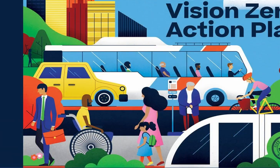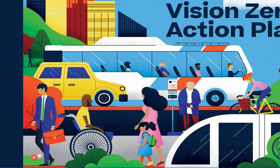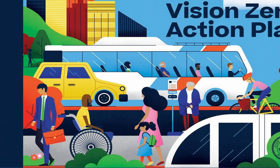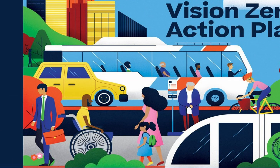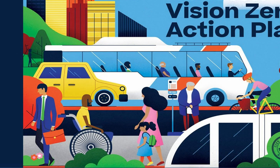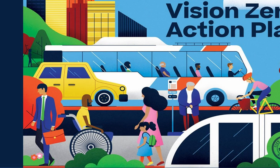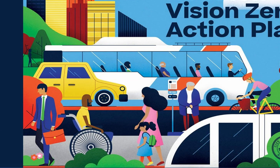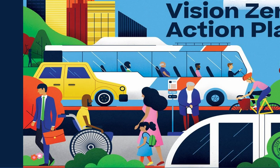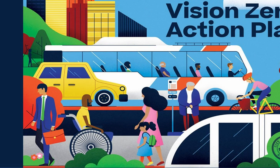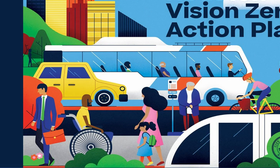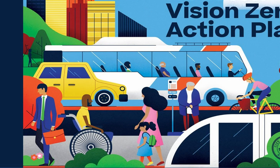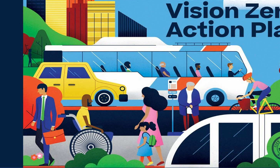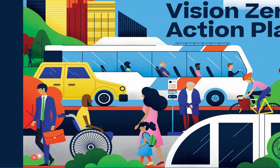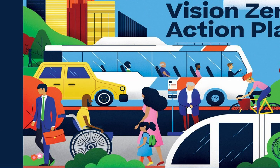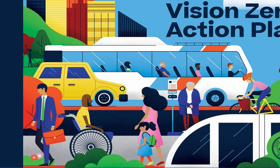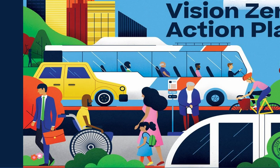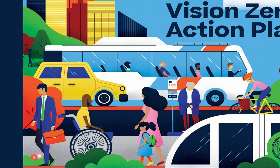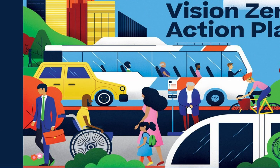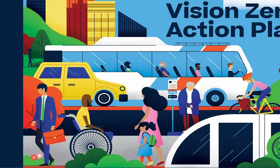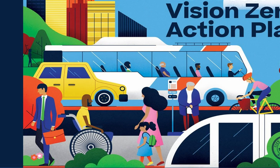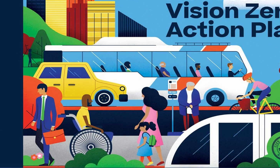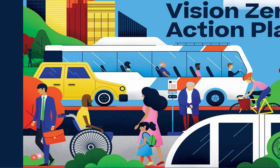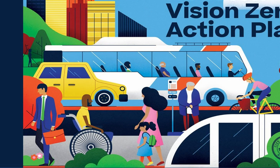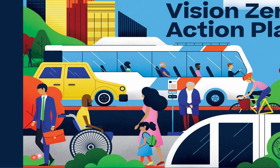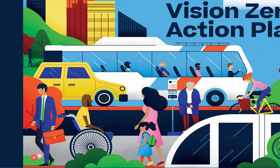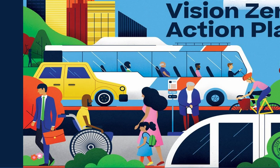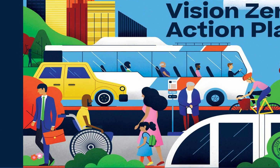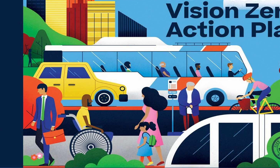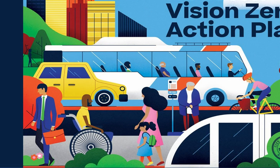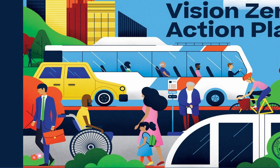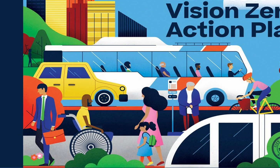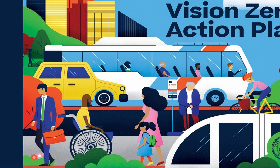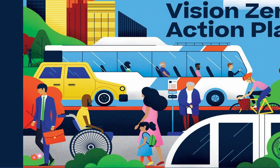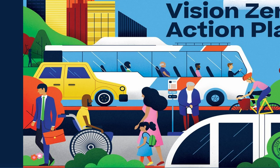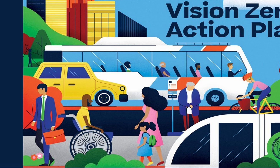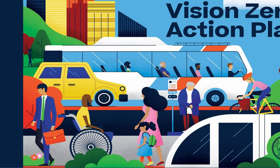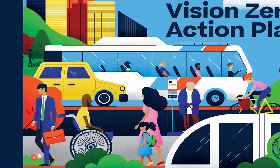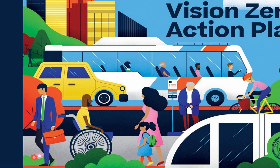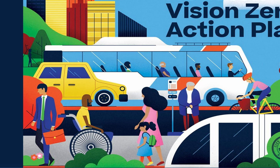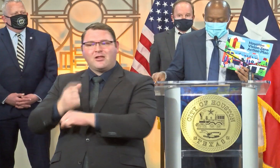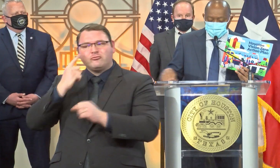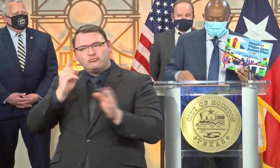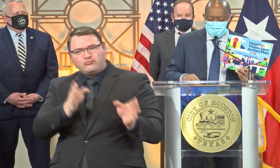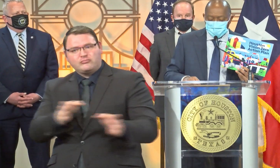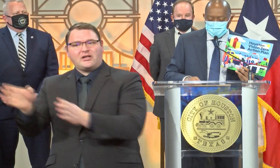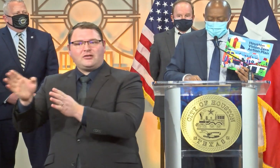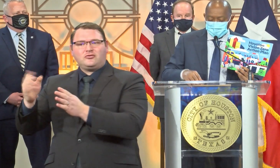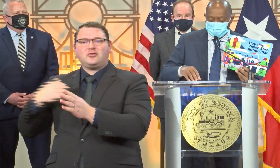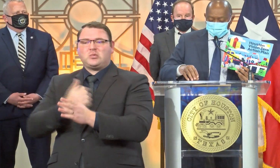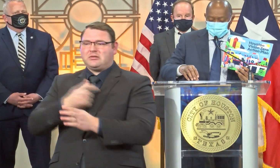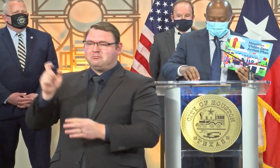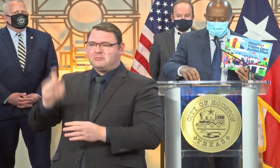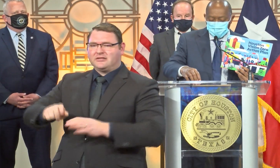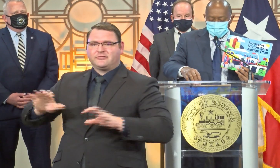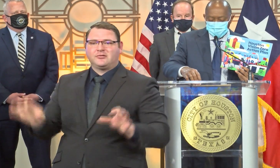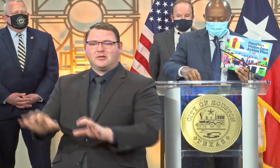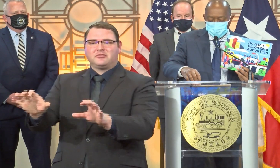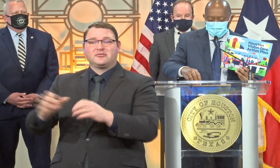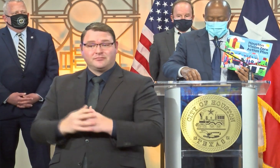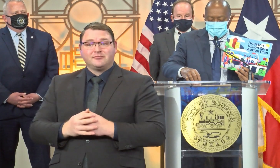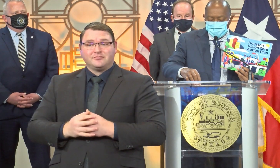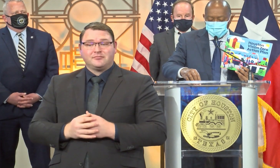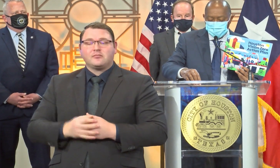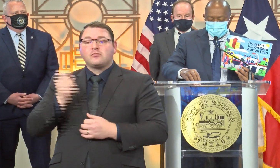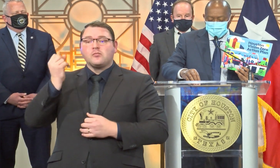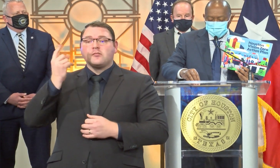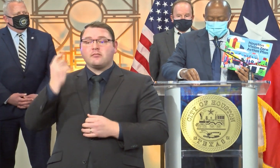This action plan lays the groundwork for a strategy that we can and must accomplish. Before we talk about the specifics, I want to